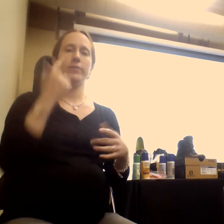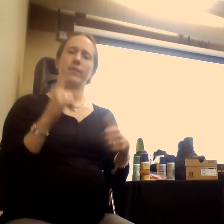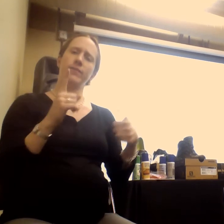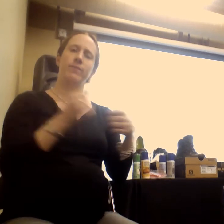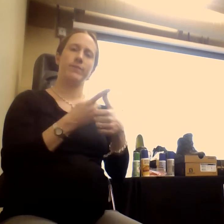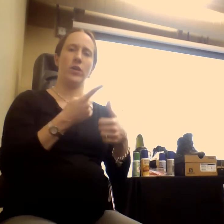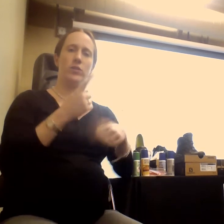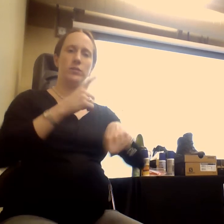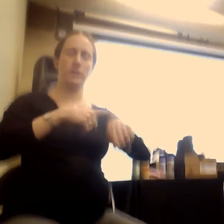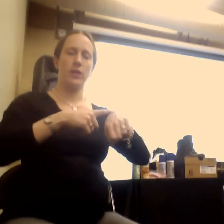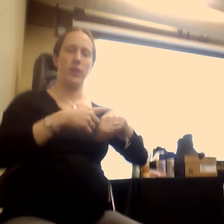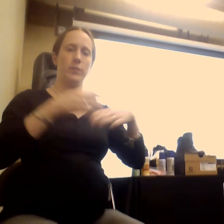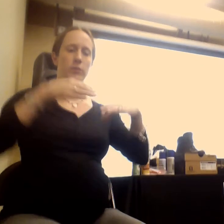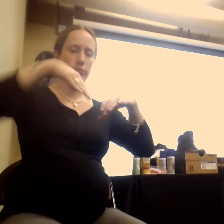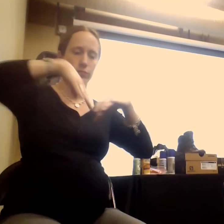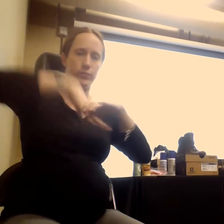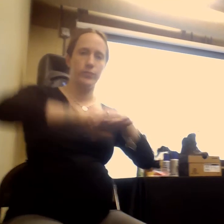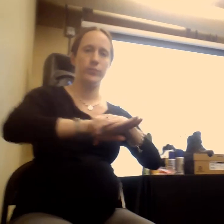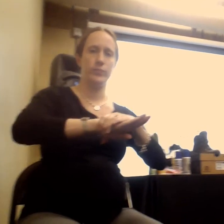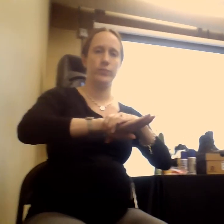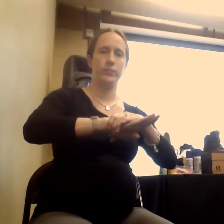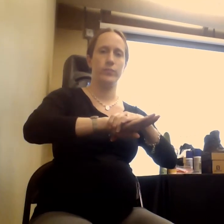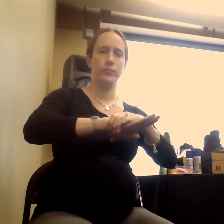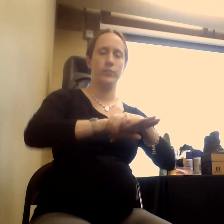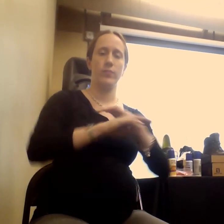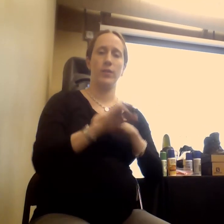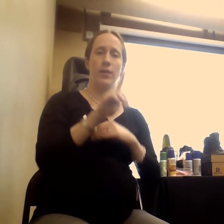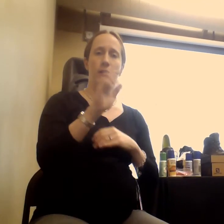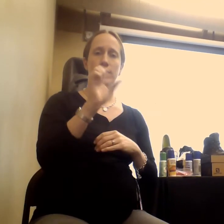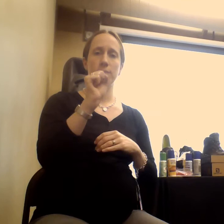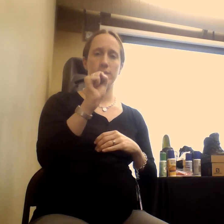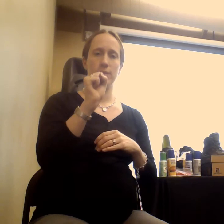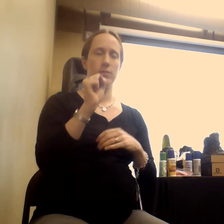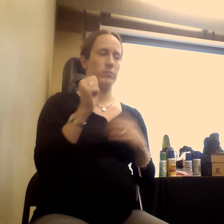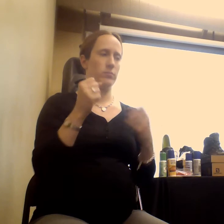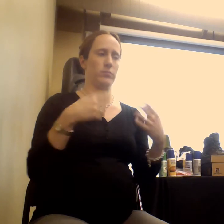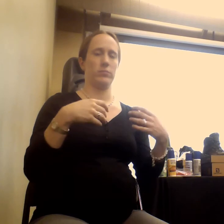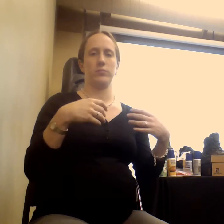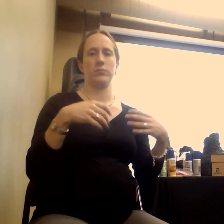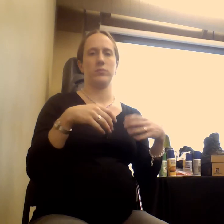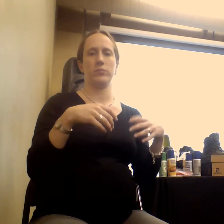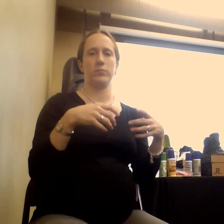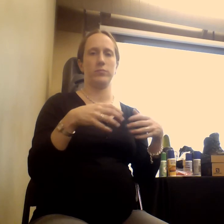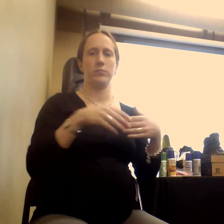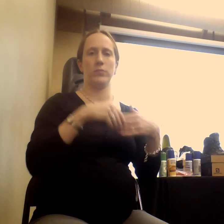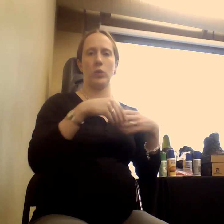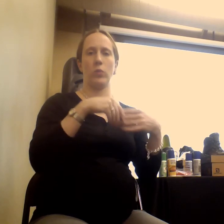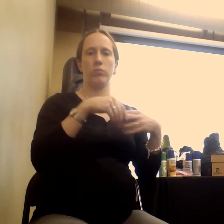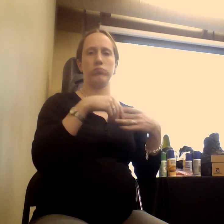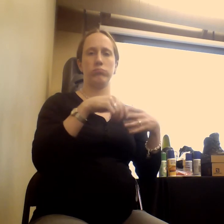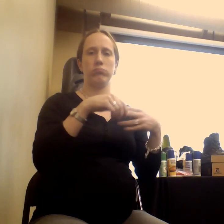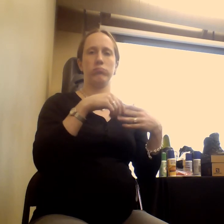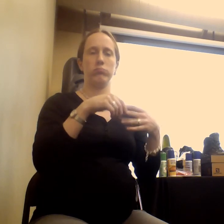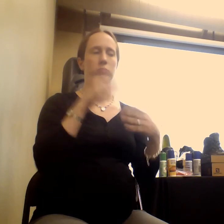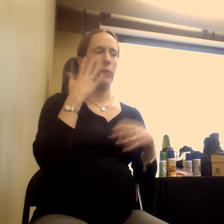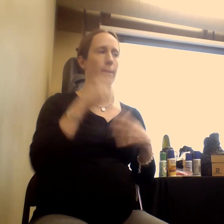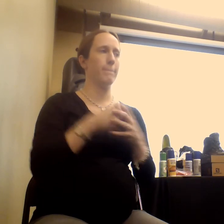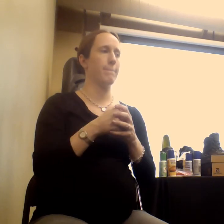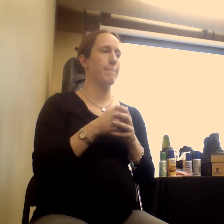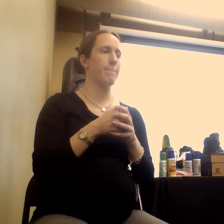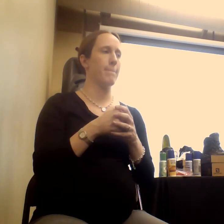your lace is completely loose, okay? Really, really loose. We don't have to do that right now. The next thing you want to do is you're going to tighten